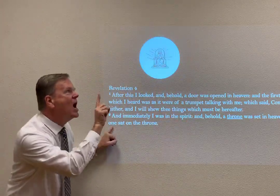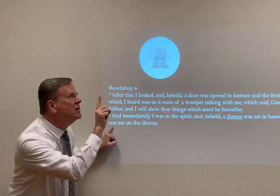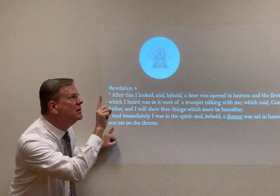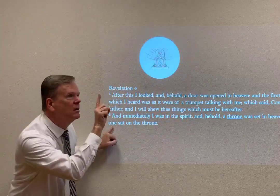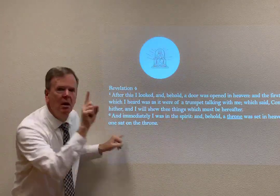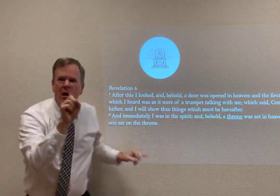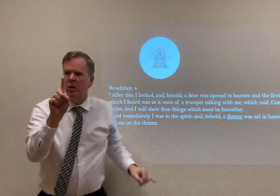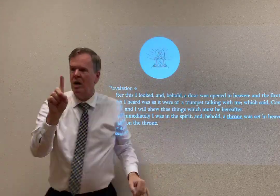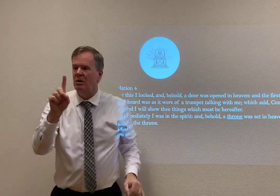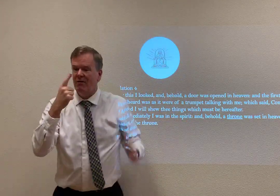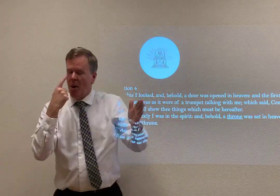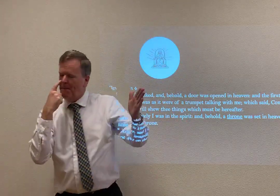And one.